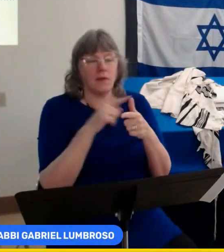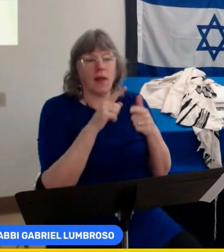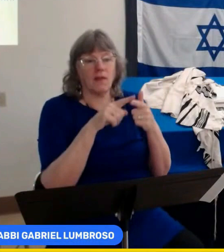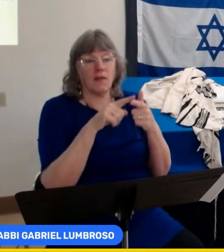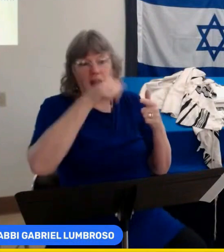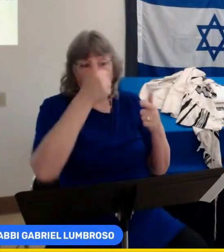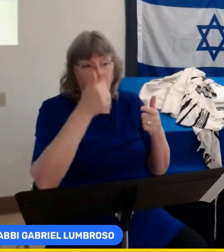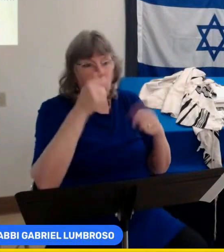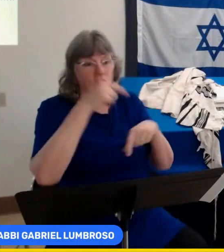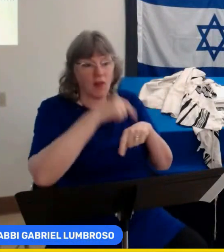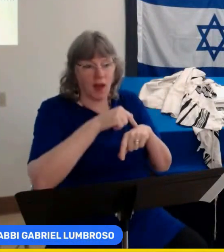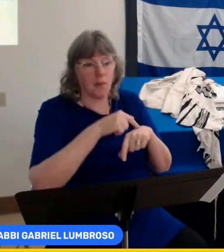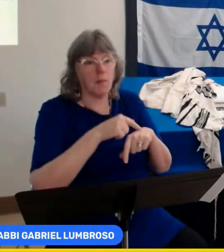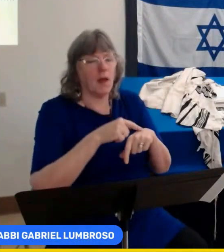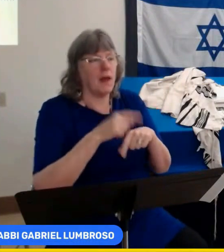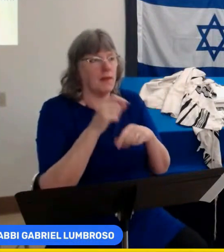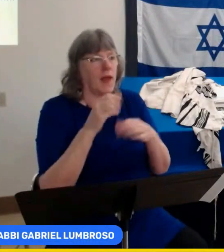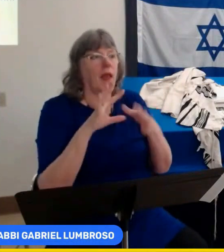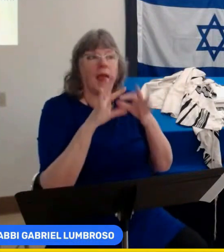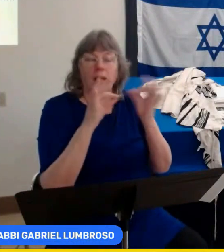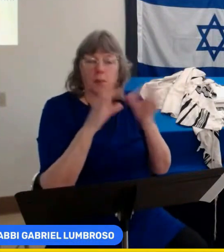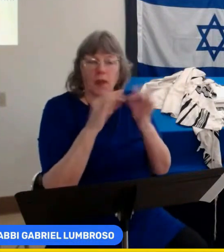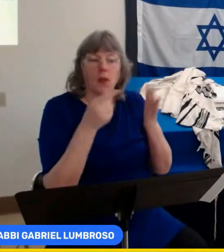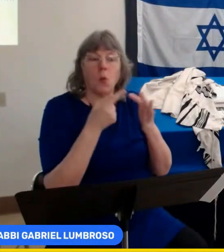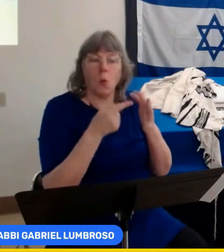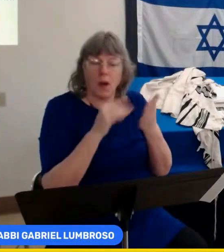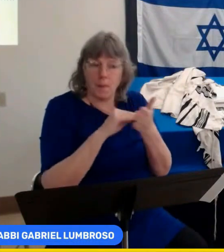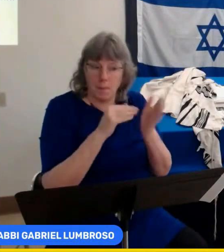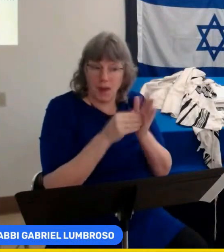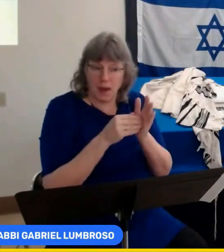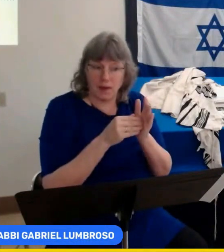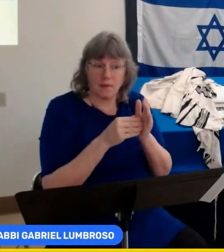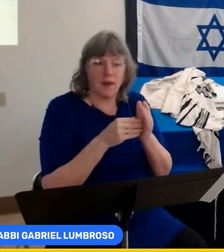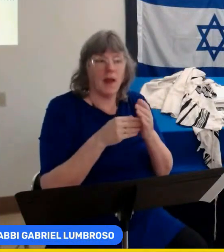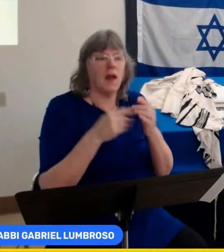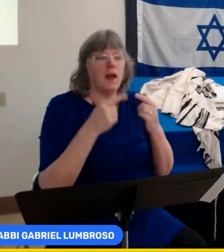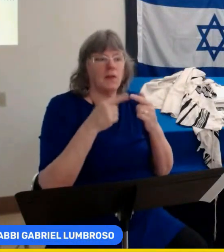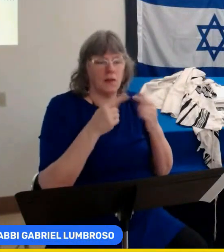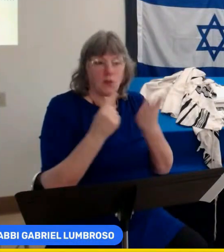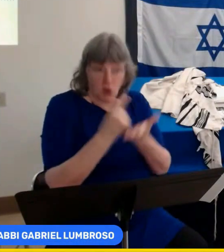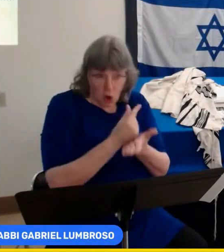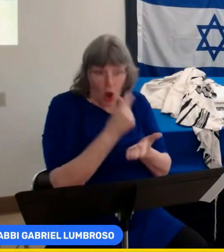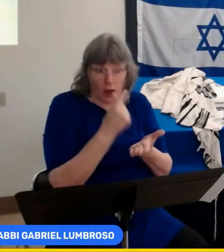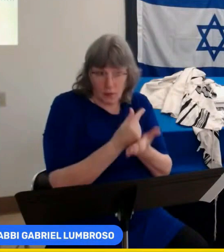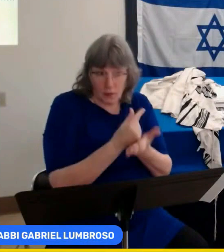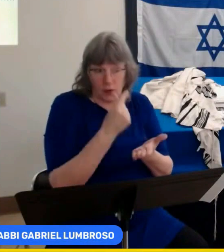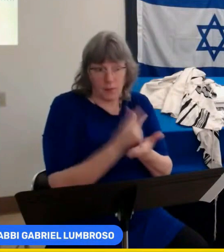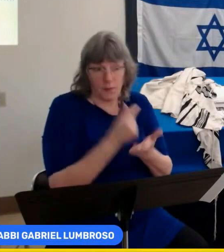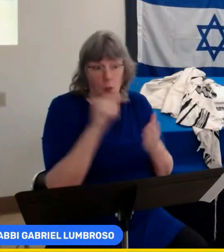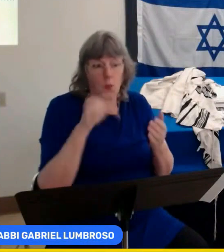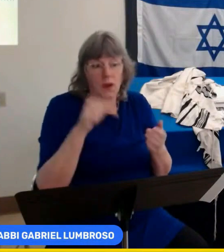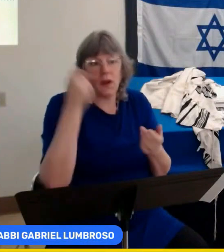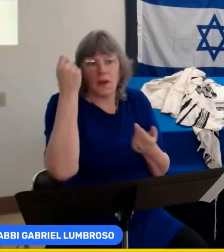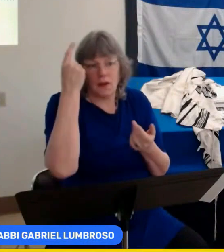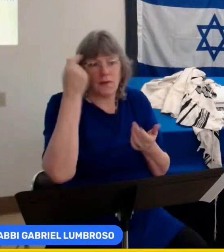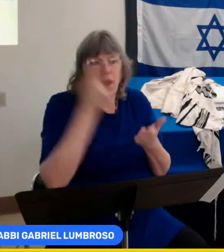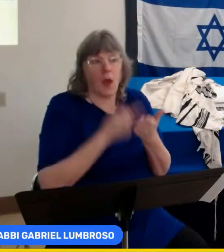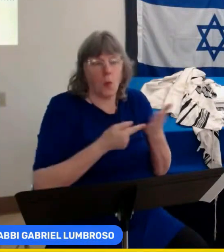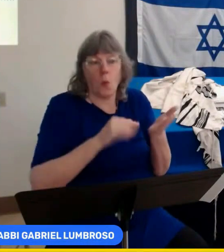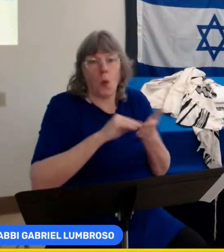one, I forget. But that should give you an idea of what it means, a proclamation of deliverance